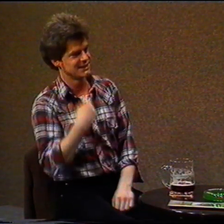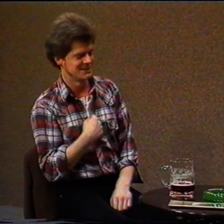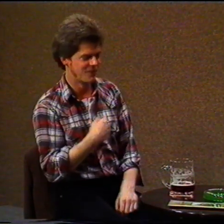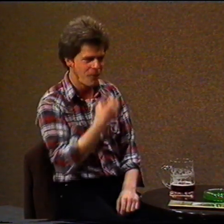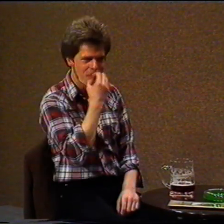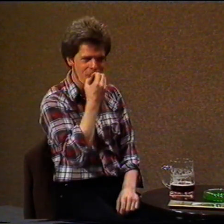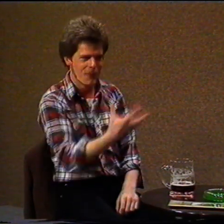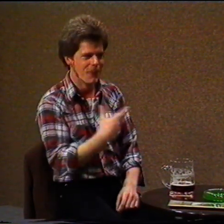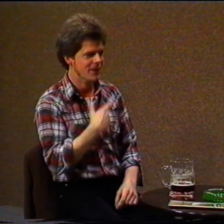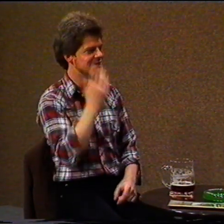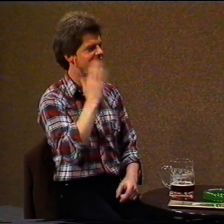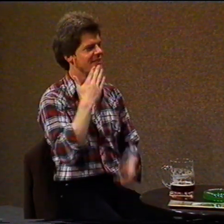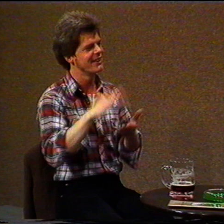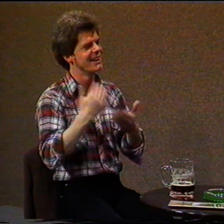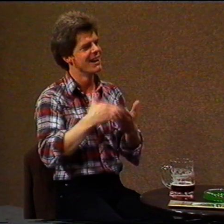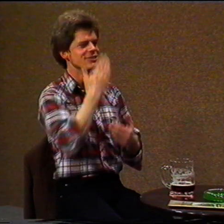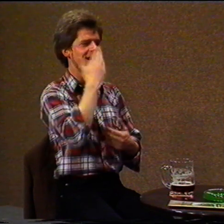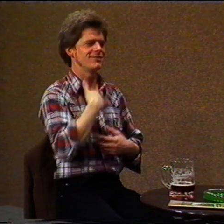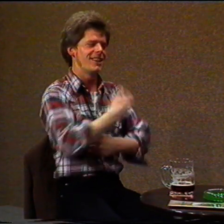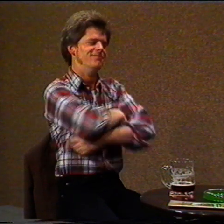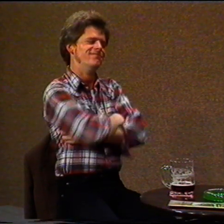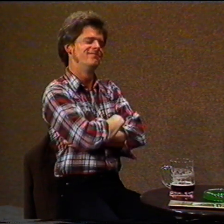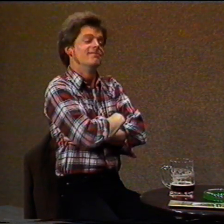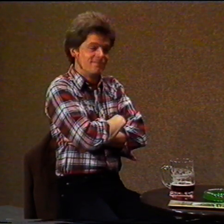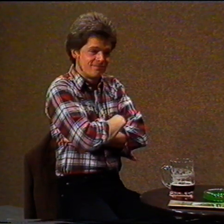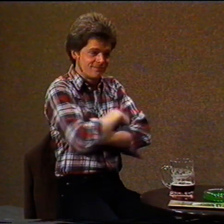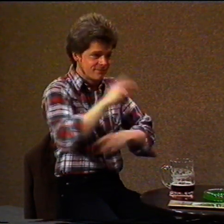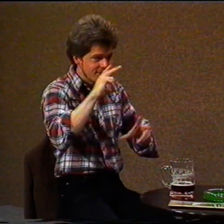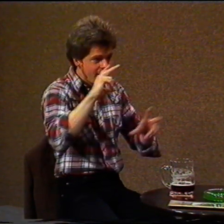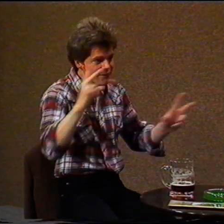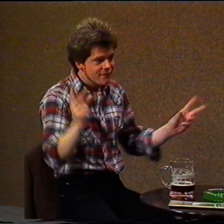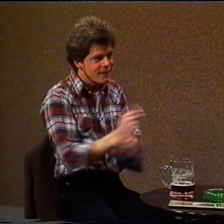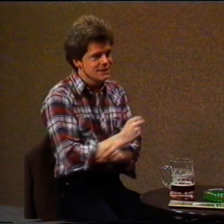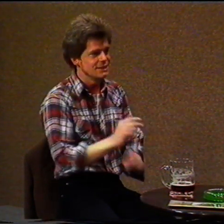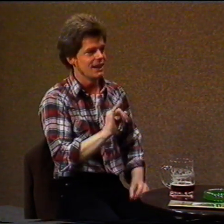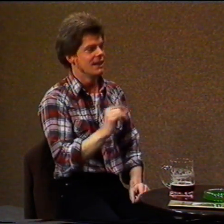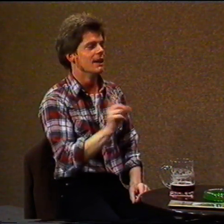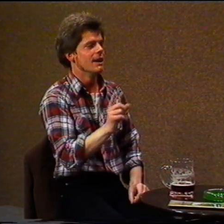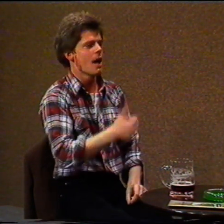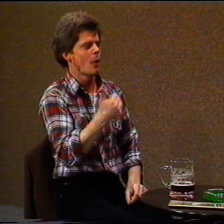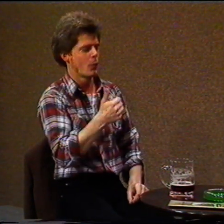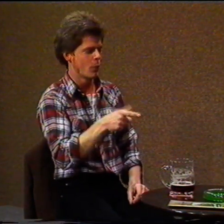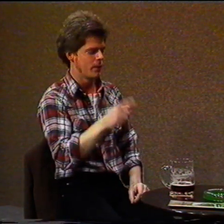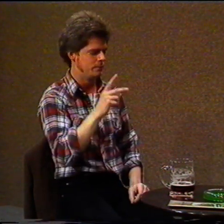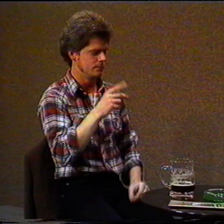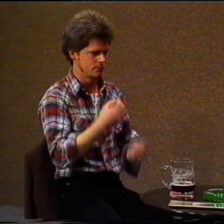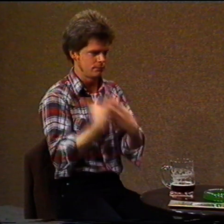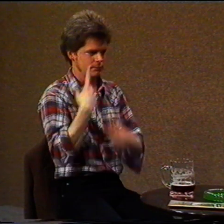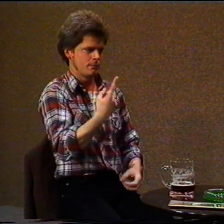Oh, it was fantastic. A beautiful story. A deaf man was telling me, and I just couldn't believe it. It was fantastic. What had happened was,